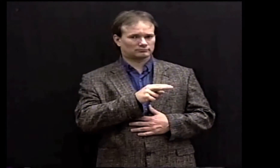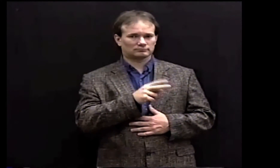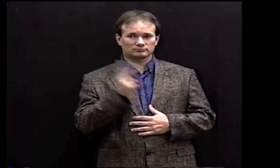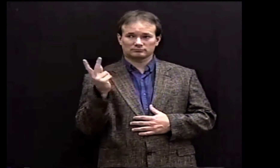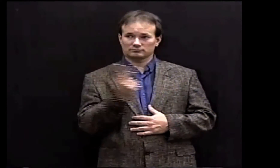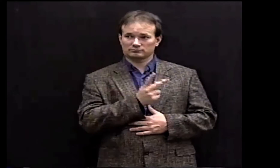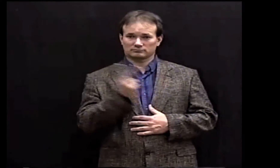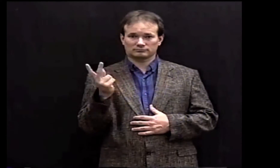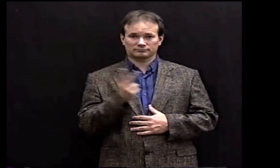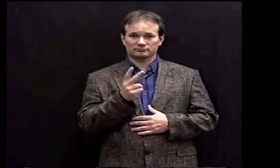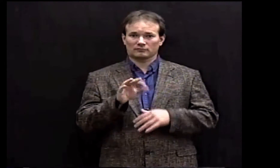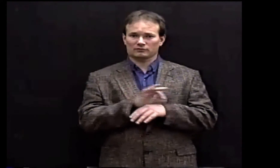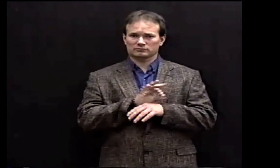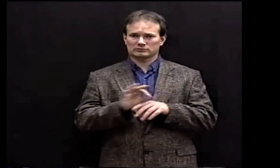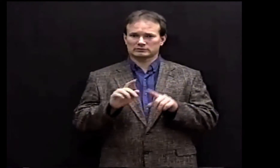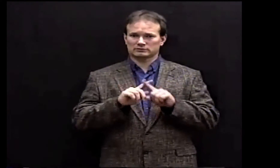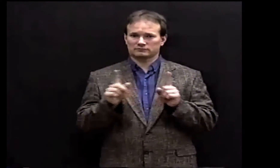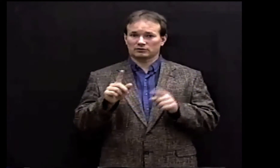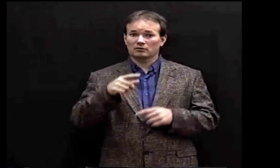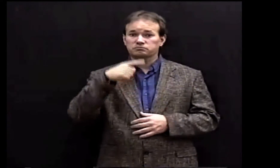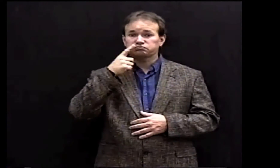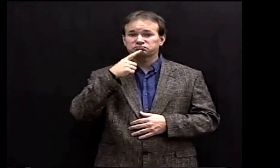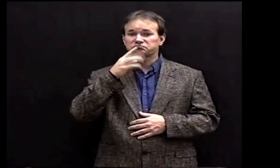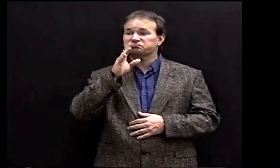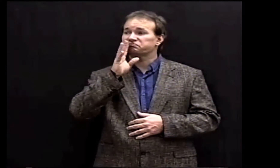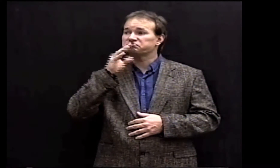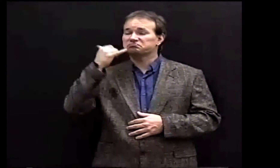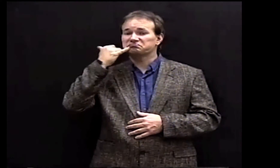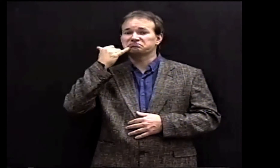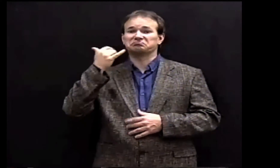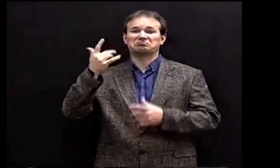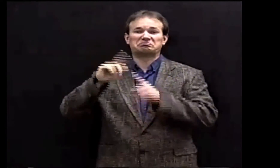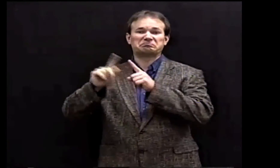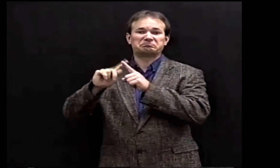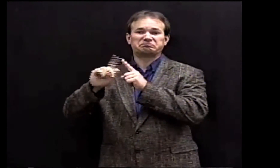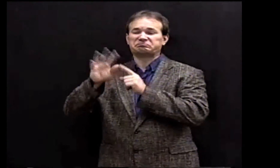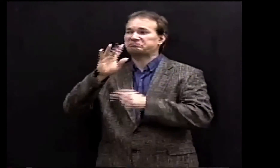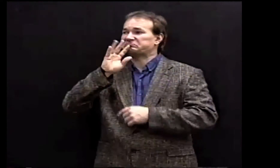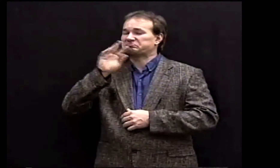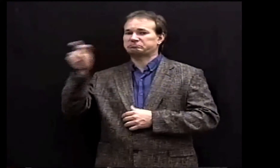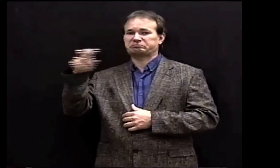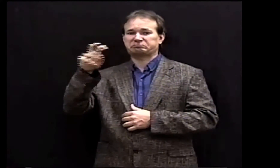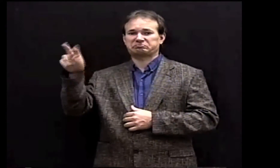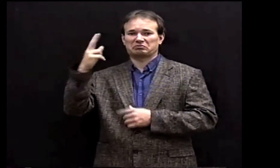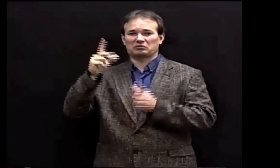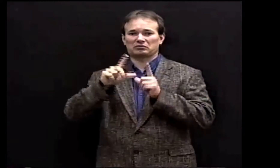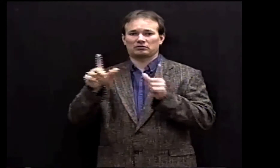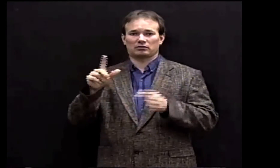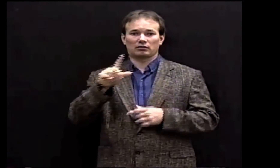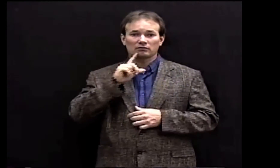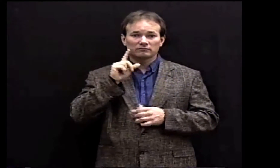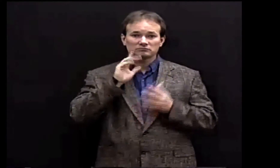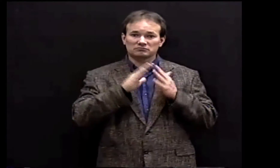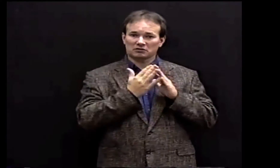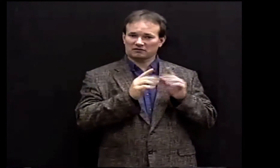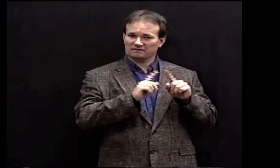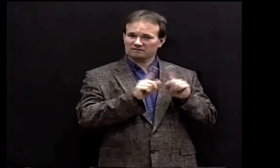You just saw how hearing people and deaf people use language differently. Hearing people can speak on the phone and transition between two